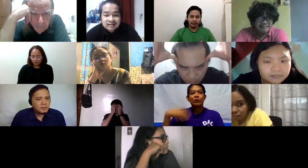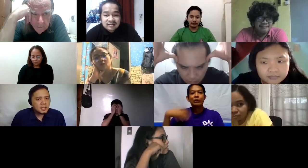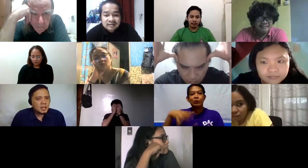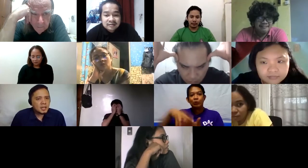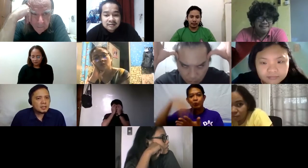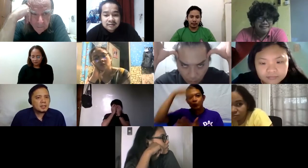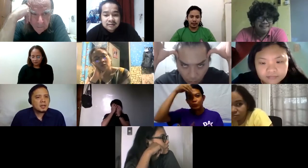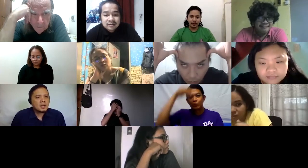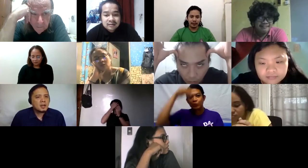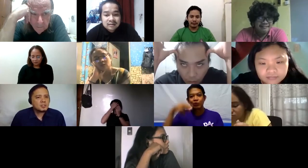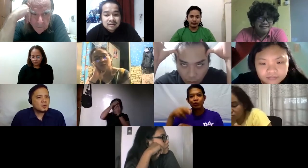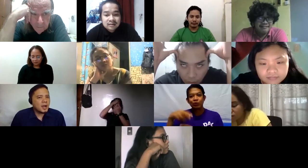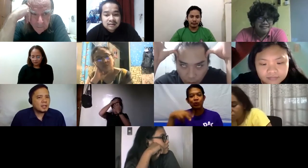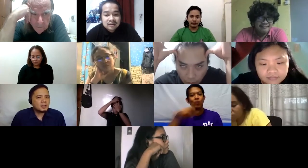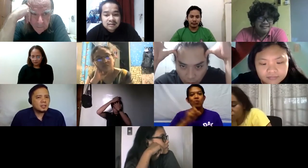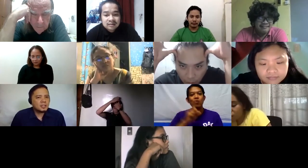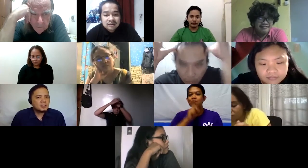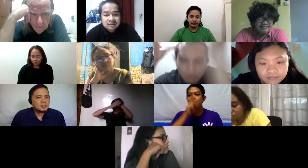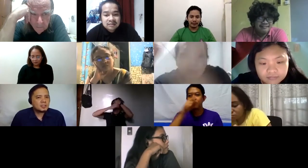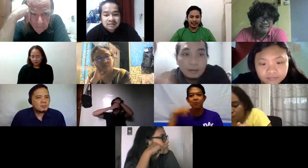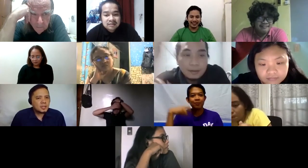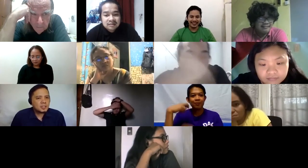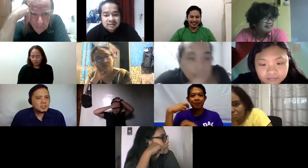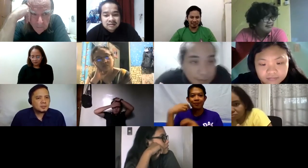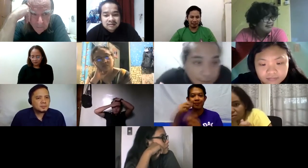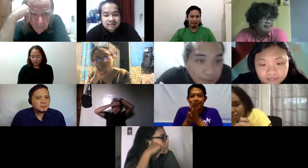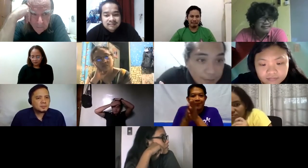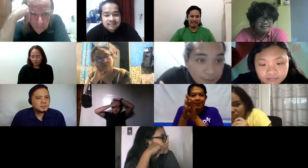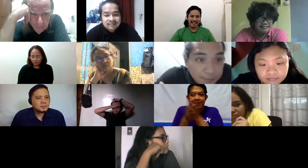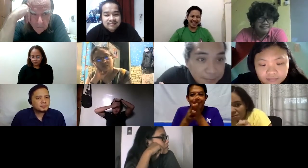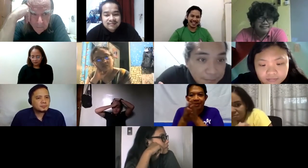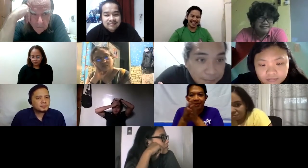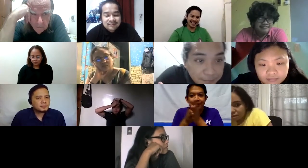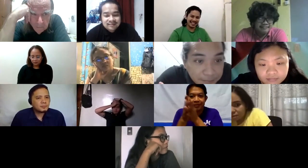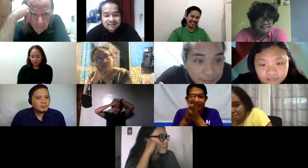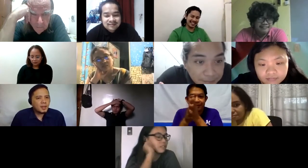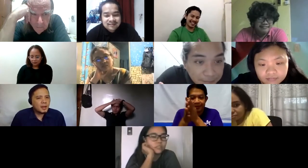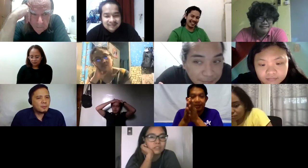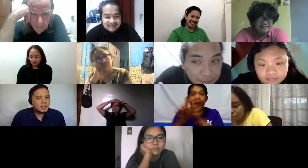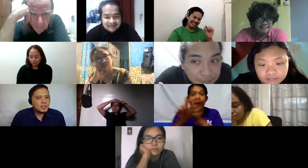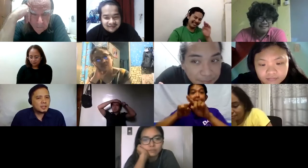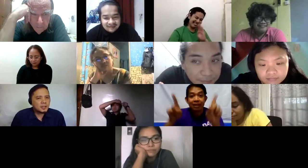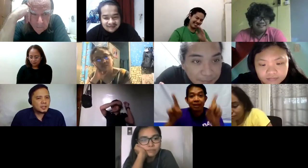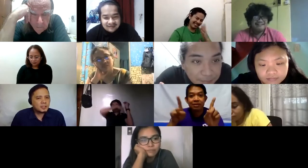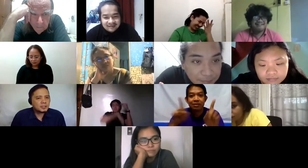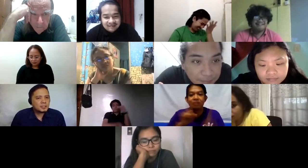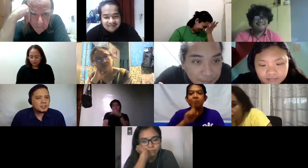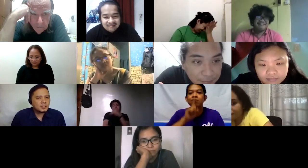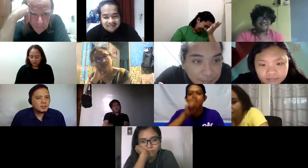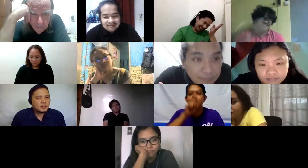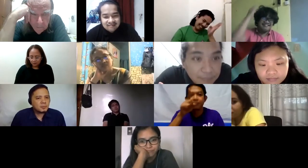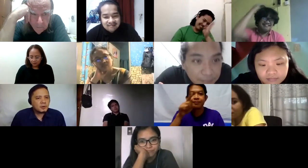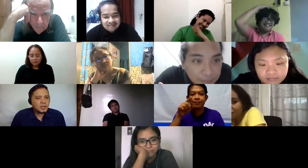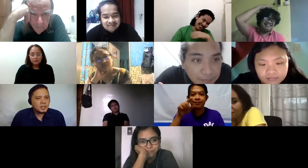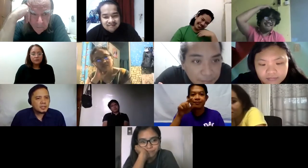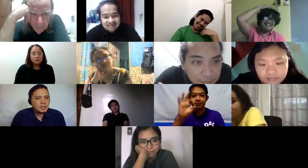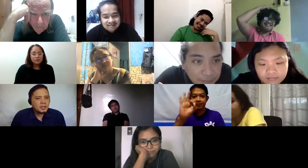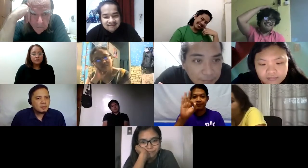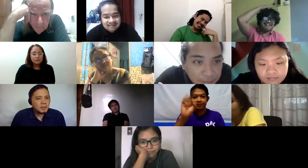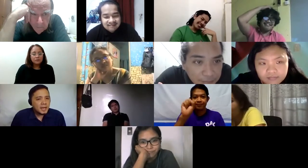FSL. So I learned so much, and I'm really eager to learn more. But